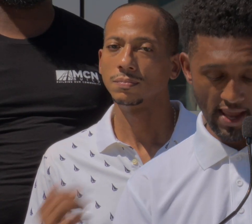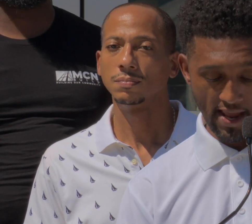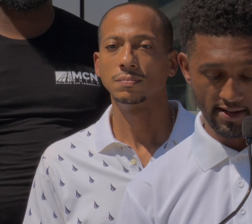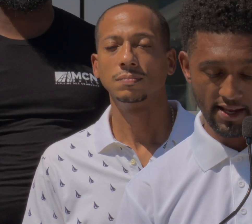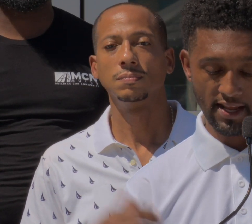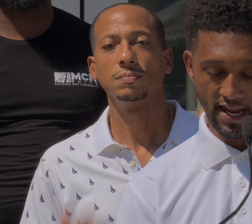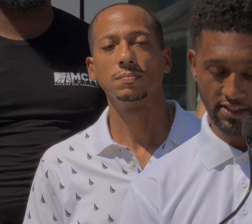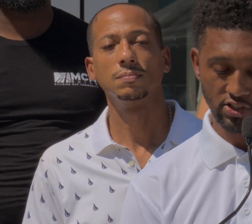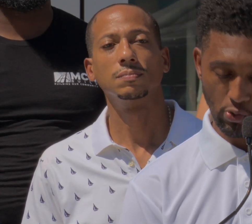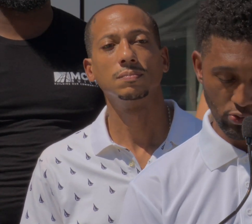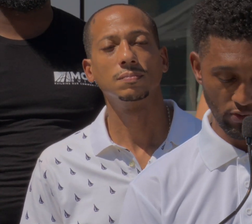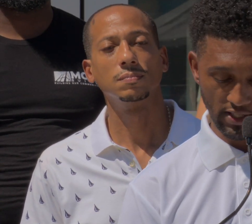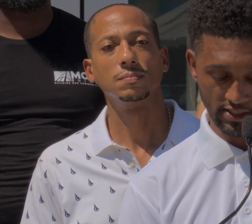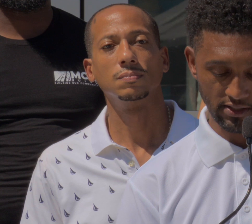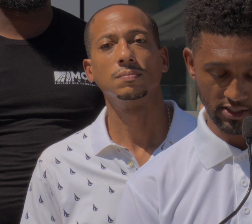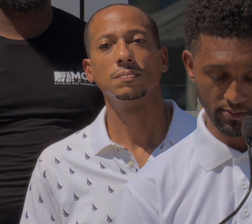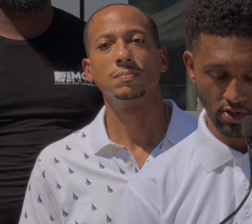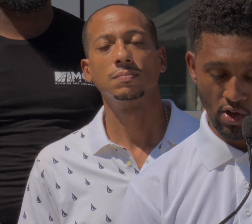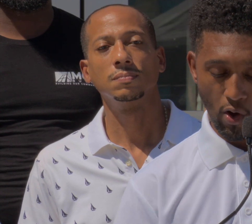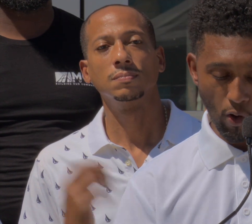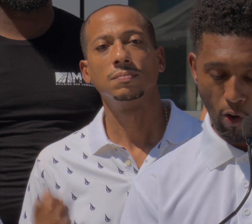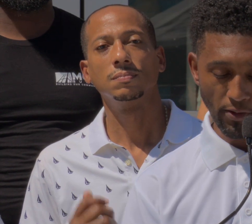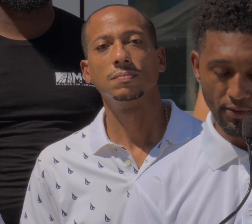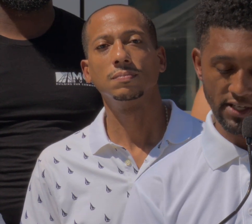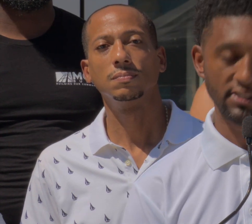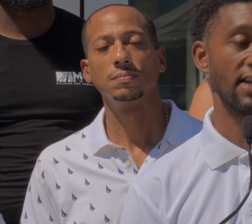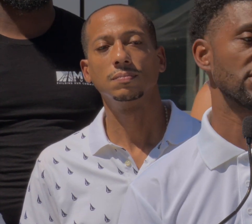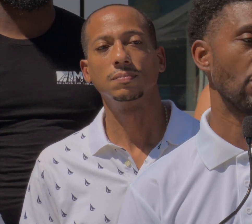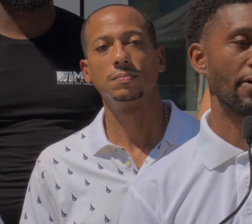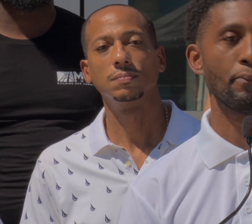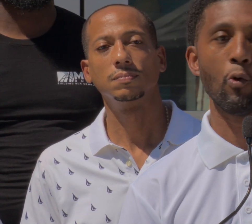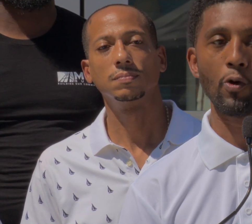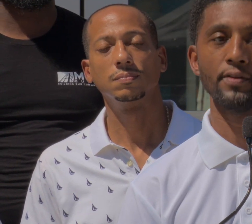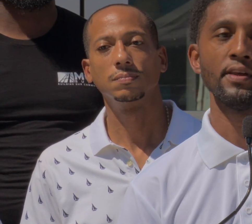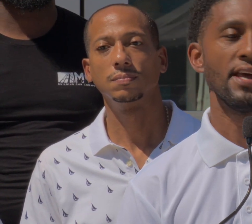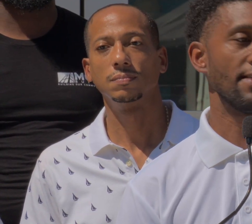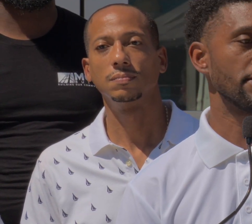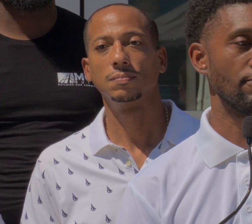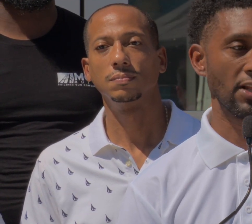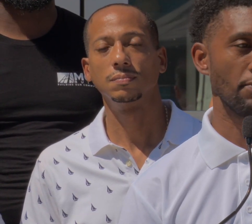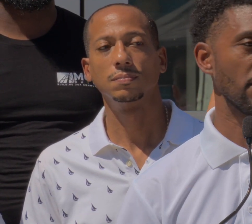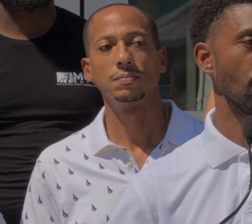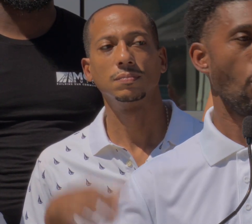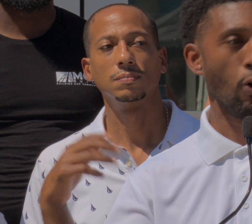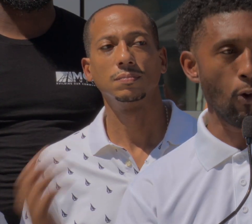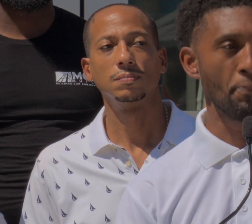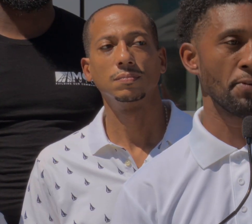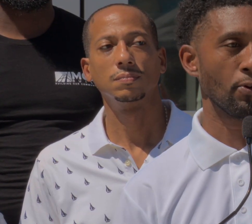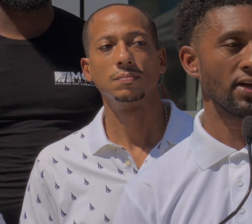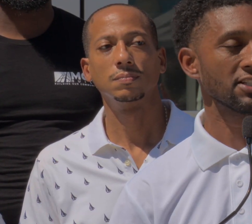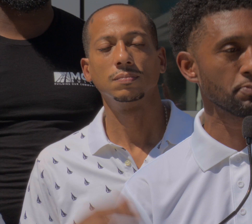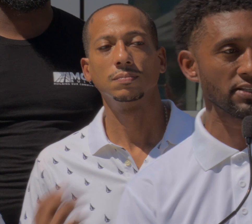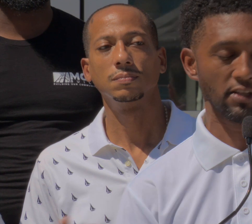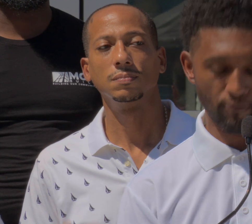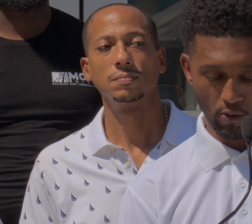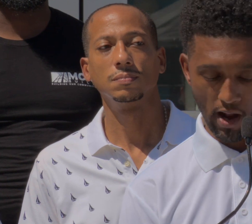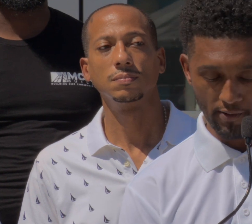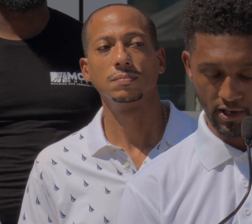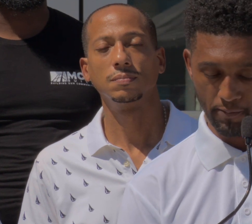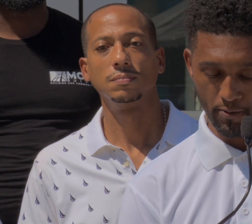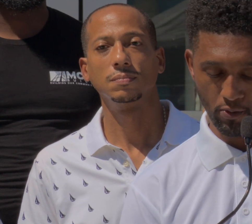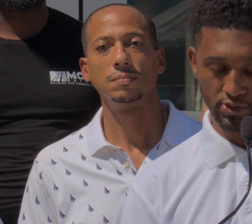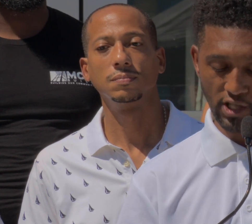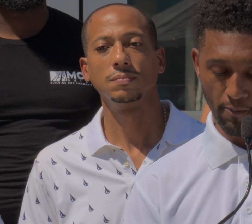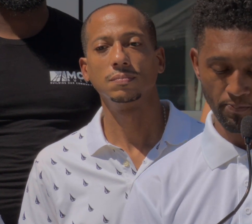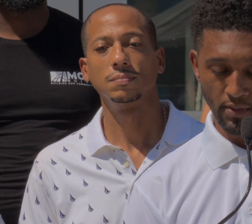skills, and enhance social relationships. All of these things are important in the development of whole people, especially for our